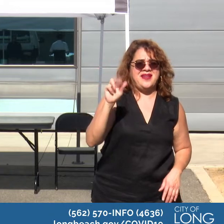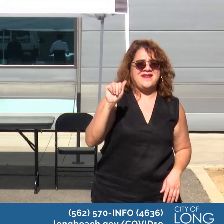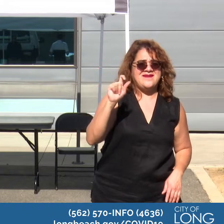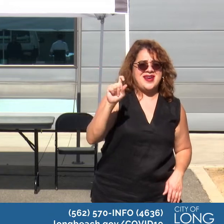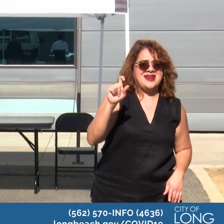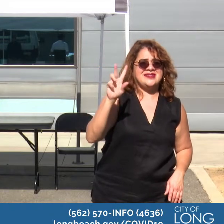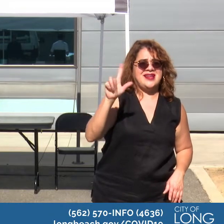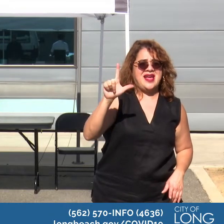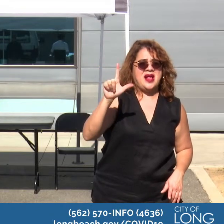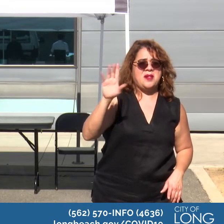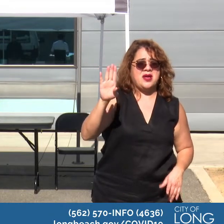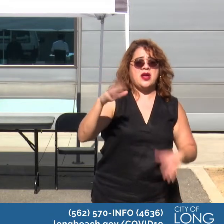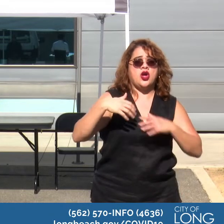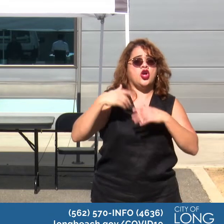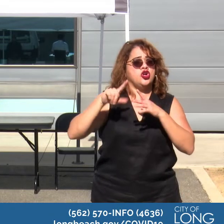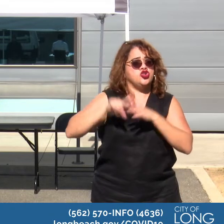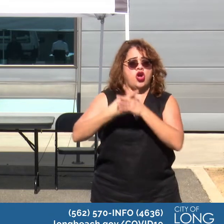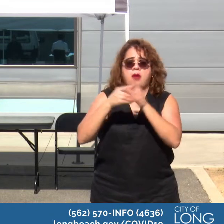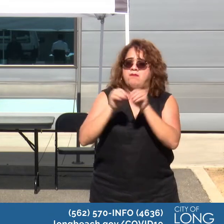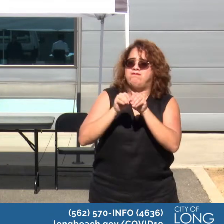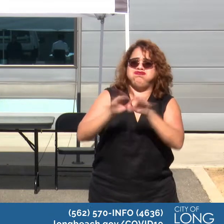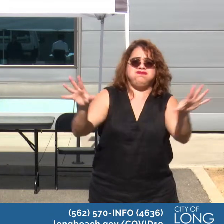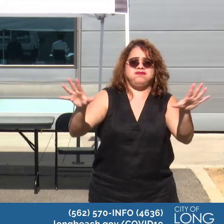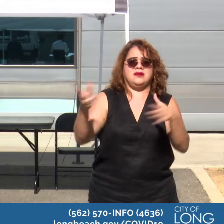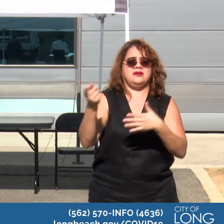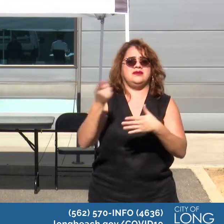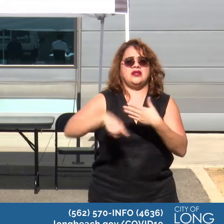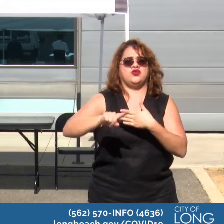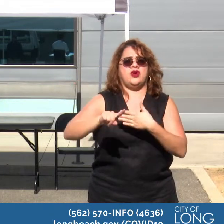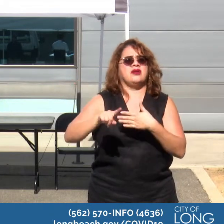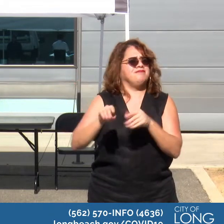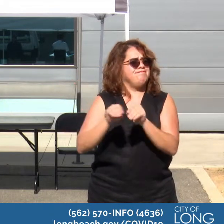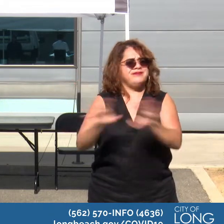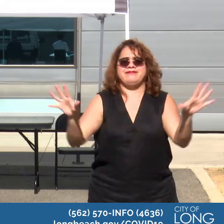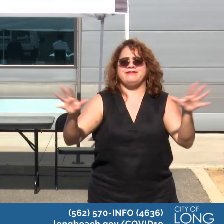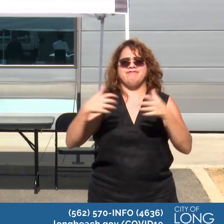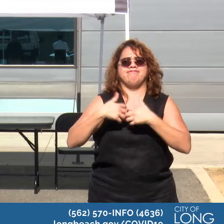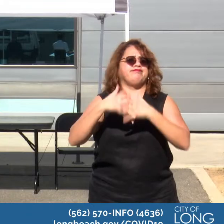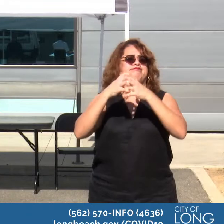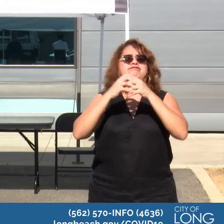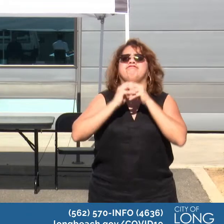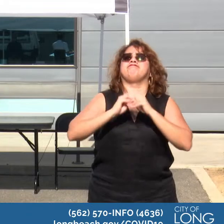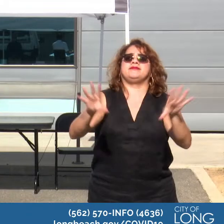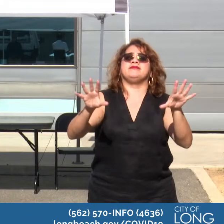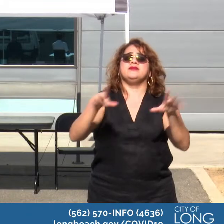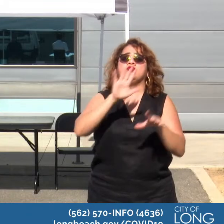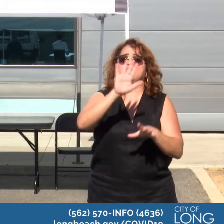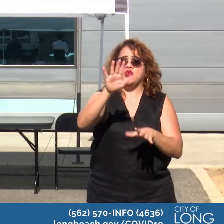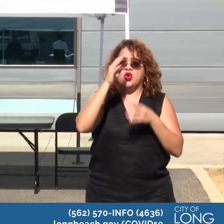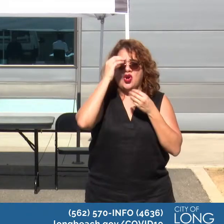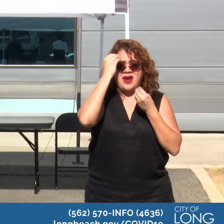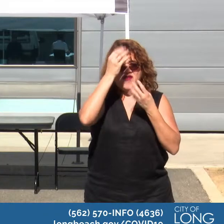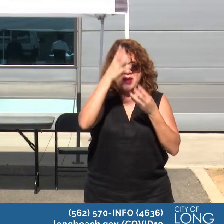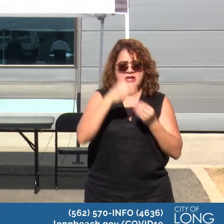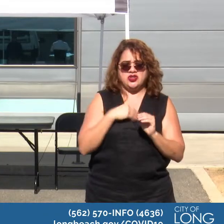week. Anyone in the city will be able to put their information into this portal, and then we will email you and contact you